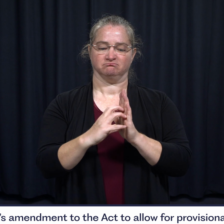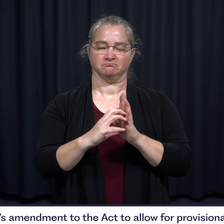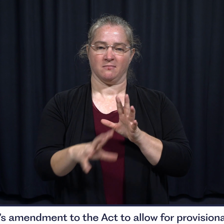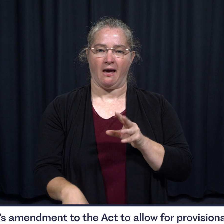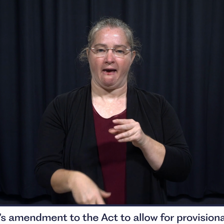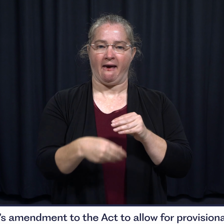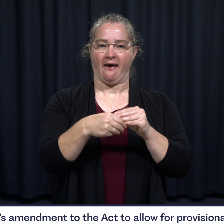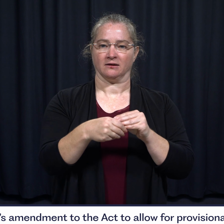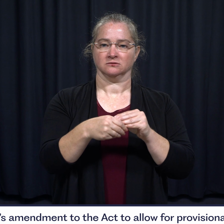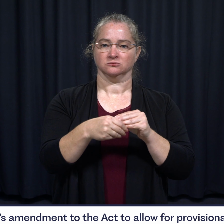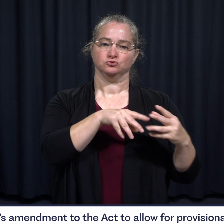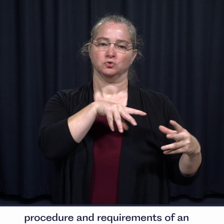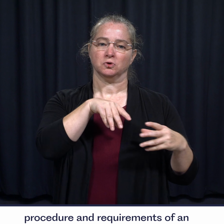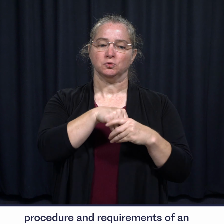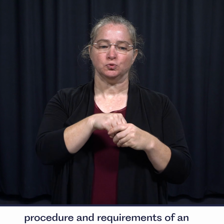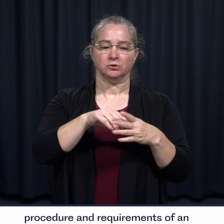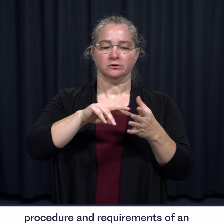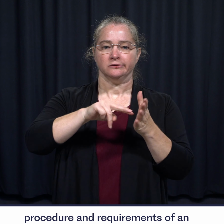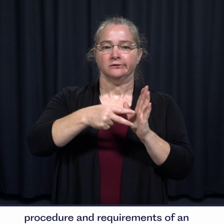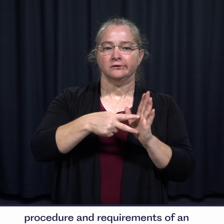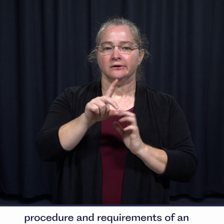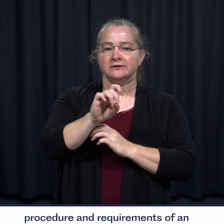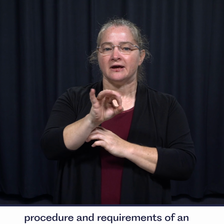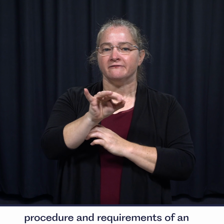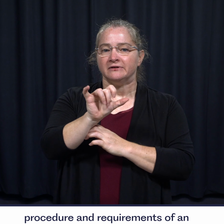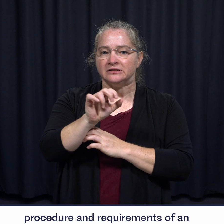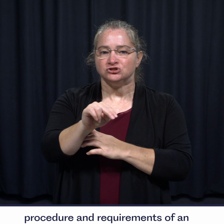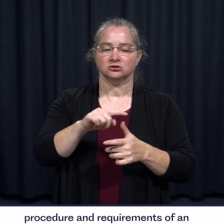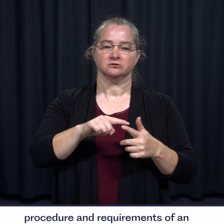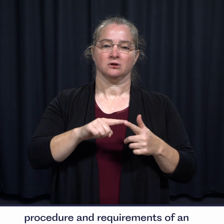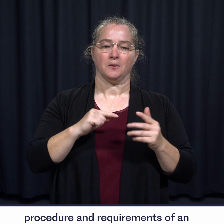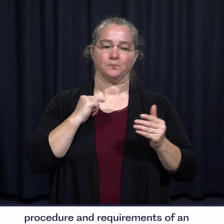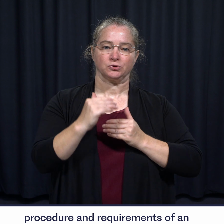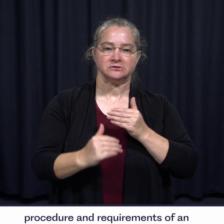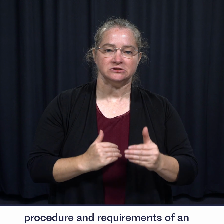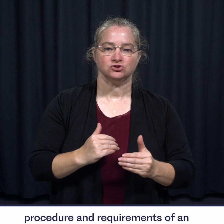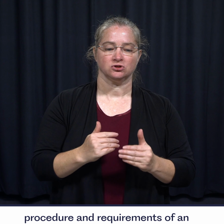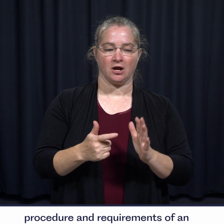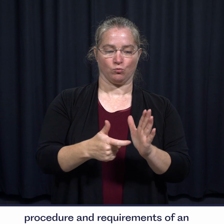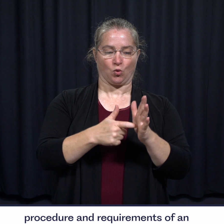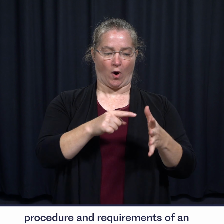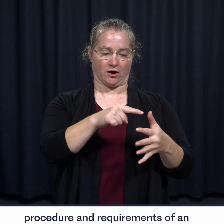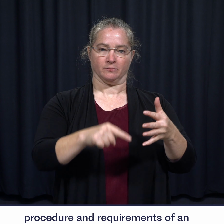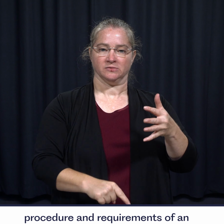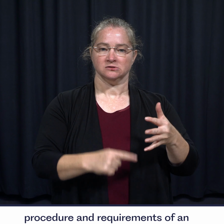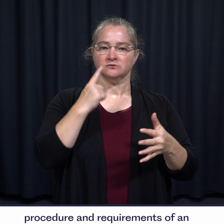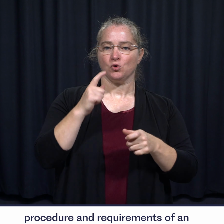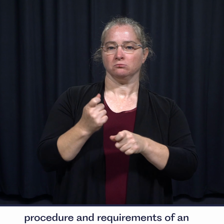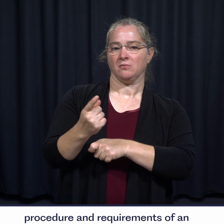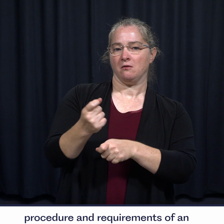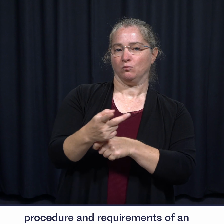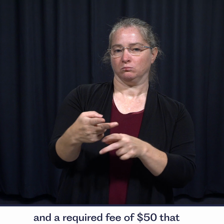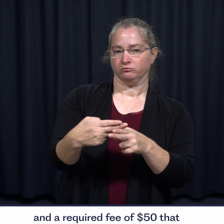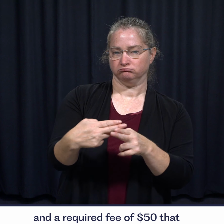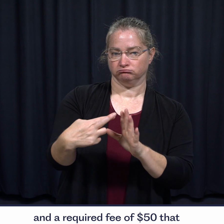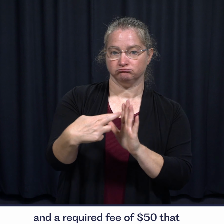the definition, procedure, and requirements of an annual provisional registration, and a